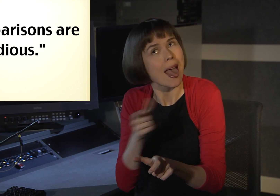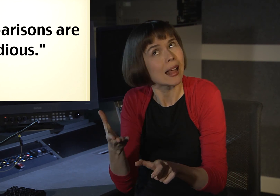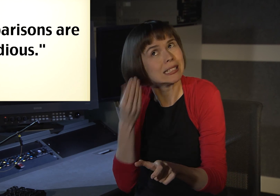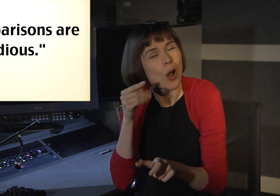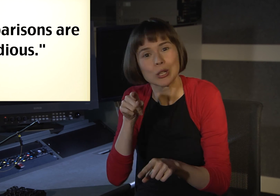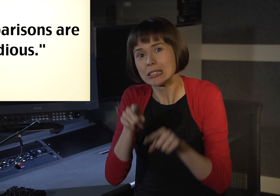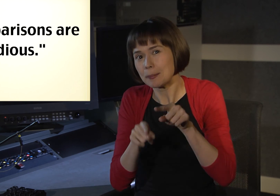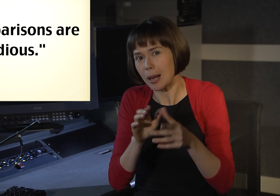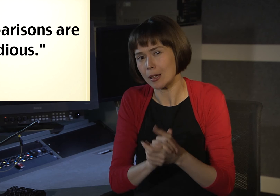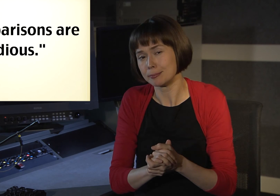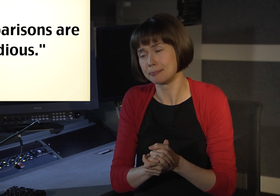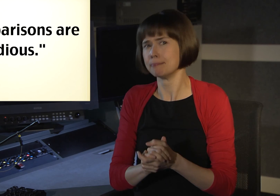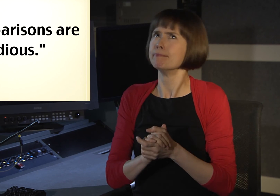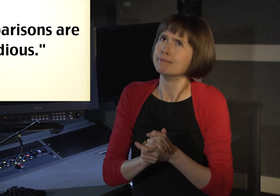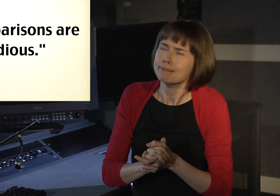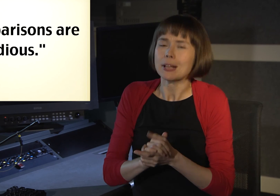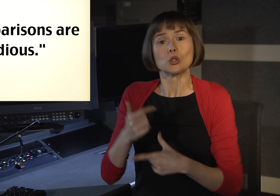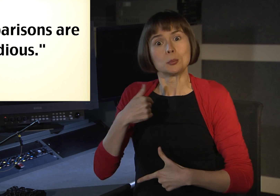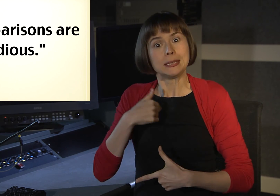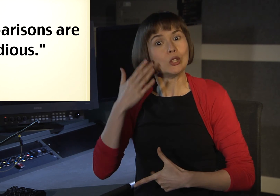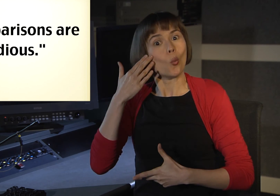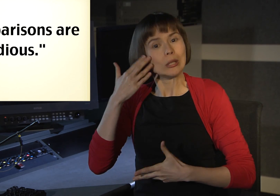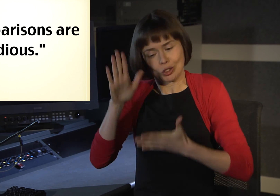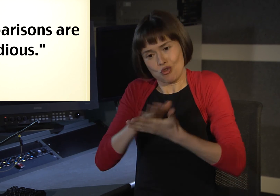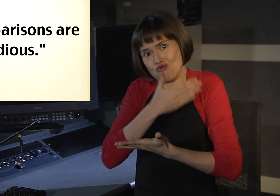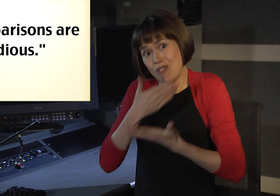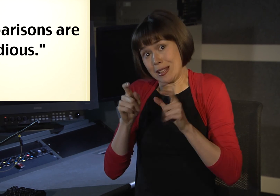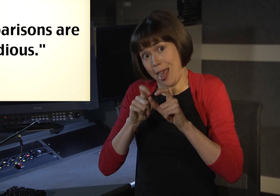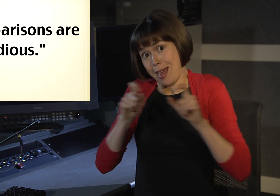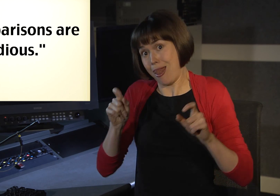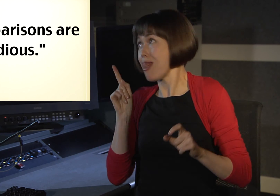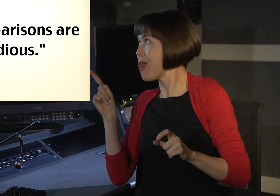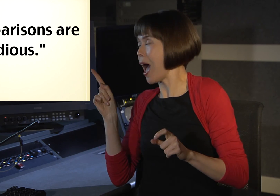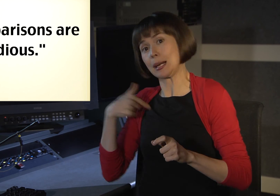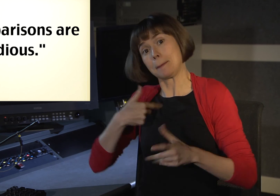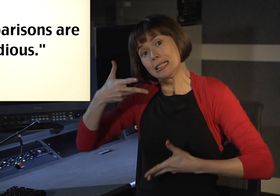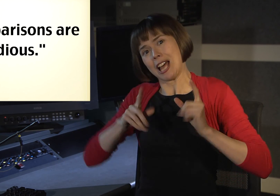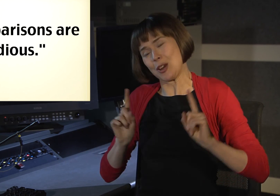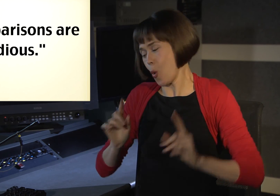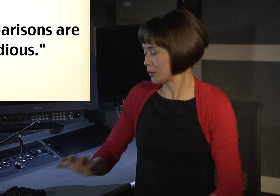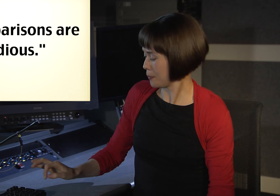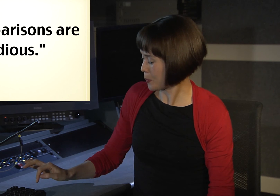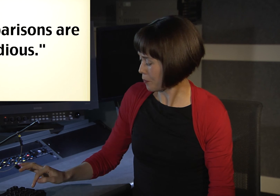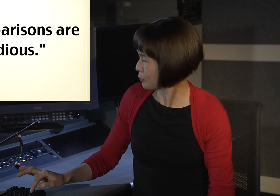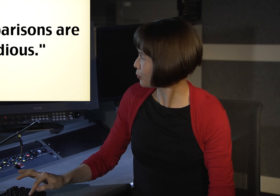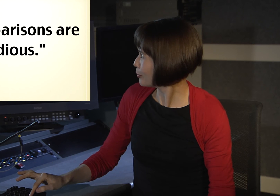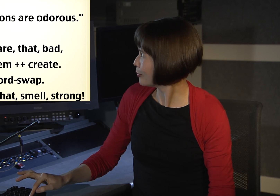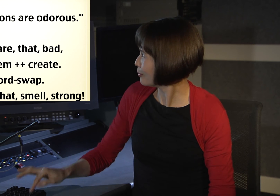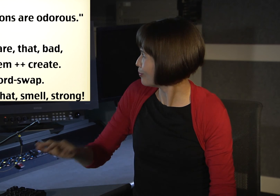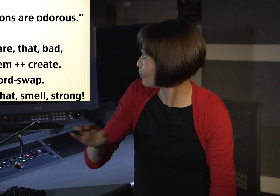happened because the words odious and odorous sound similar. So when I translate this line into BSL, I'm going to sign